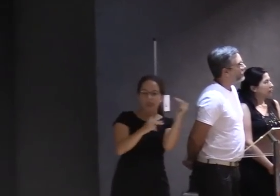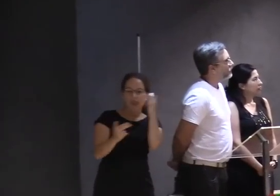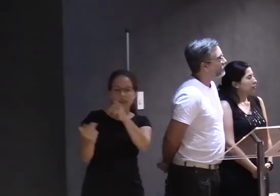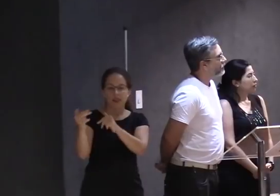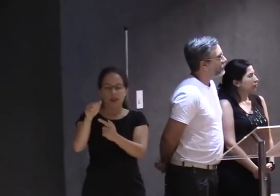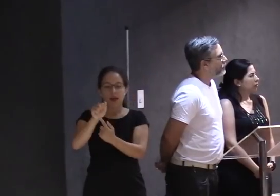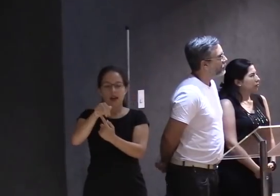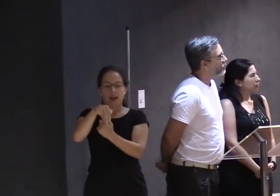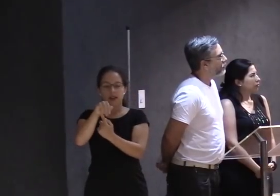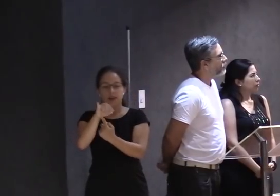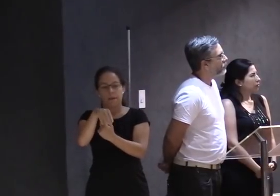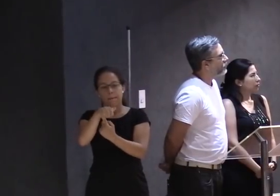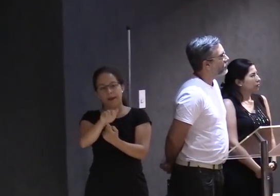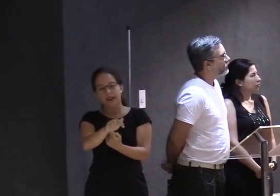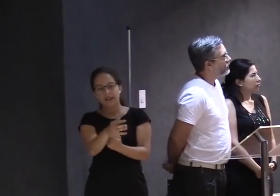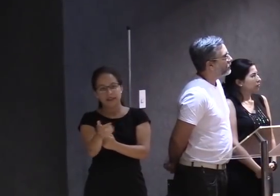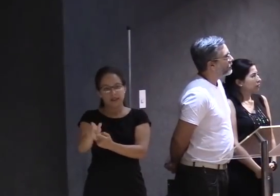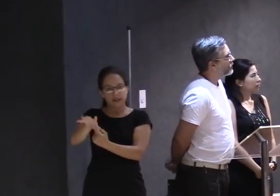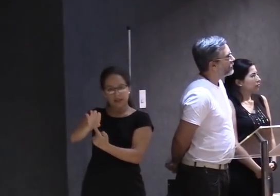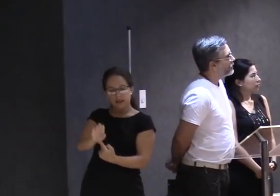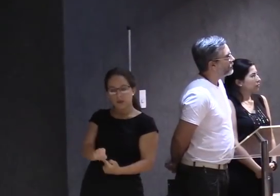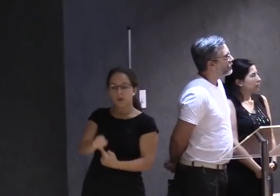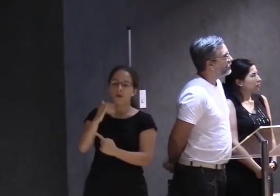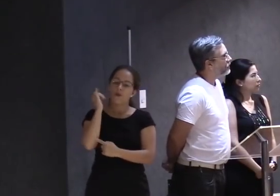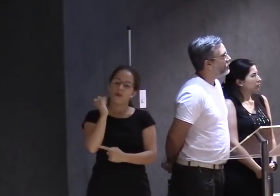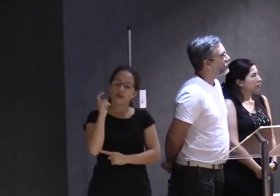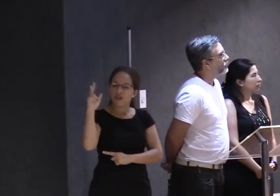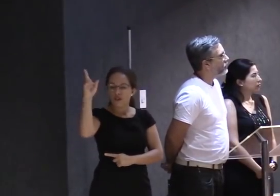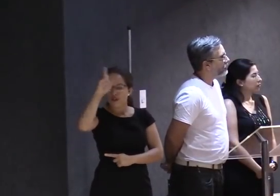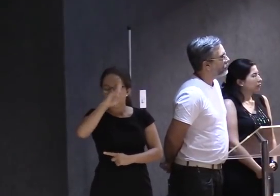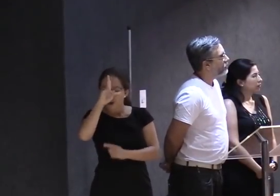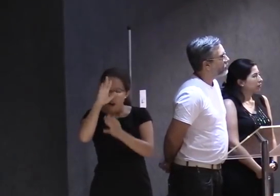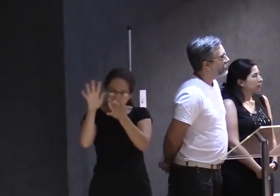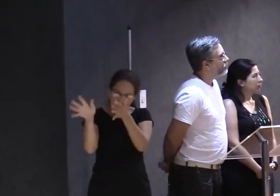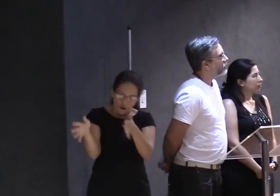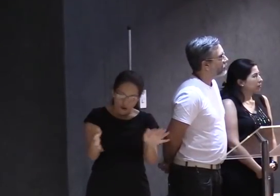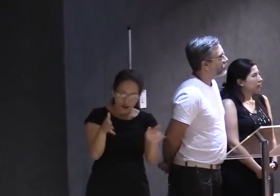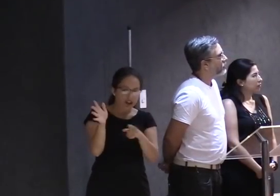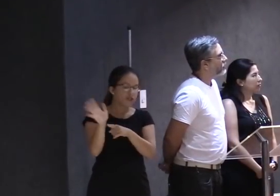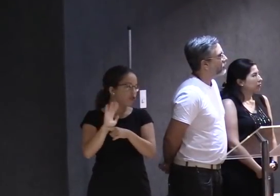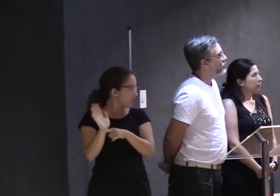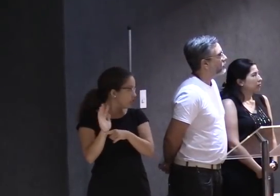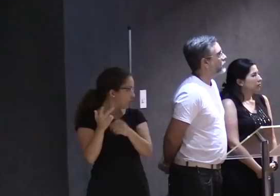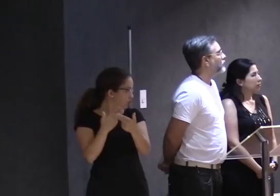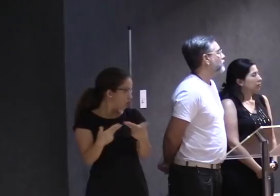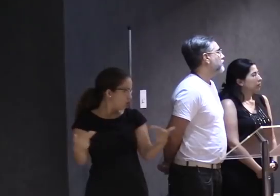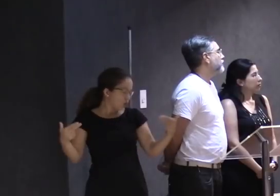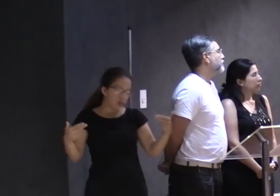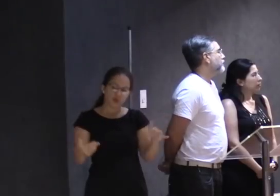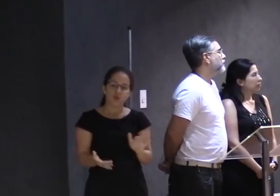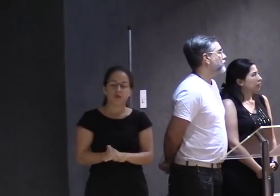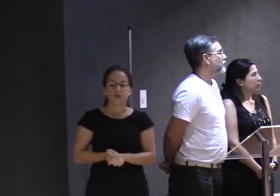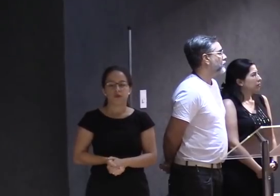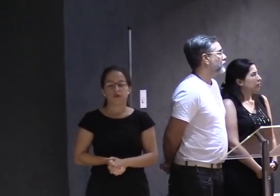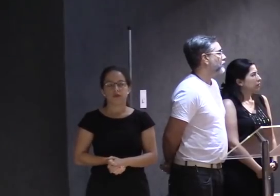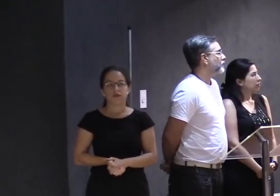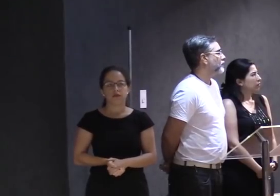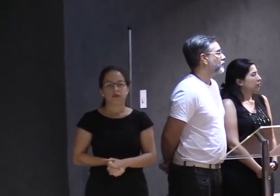para animações, para contagem de história digital, fazer vídeos. But I